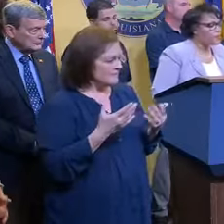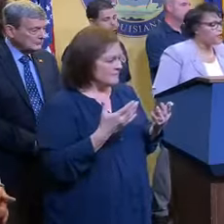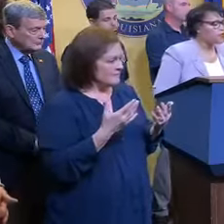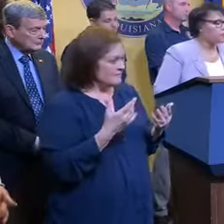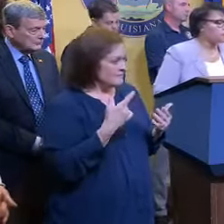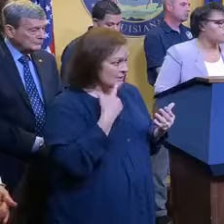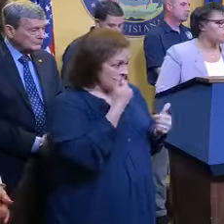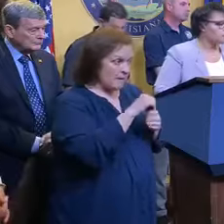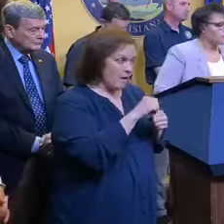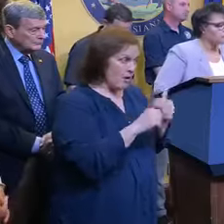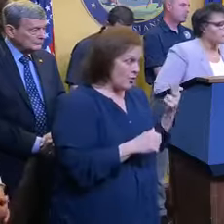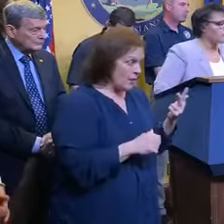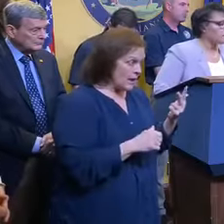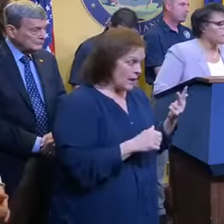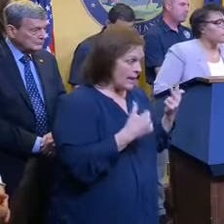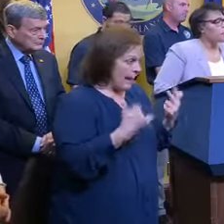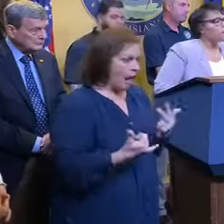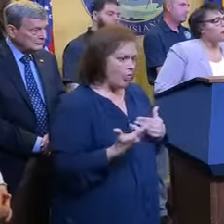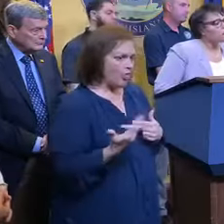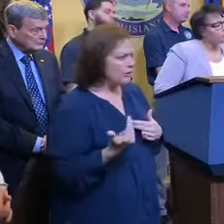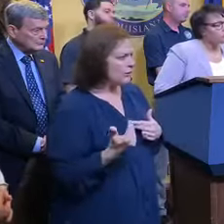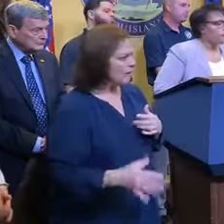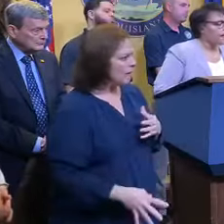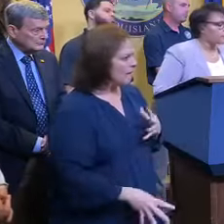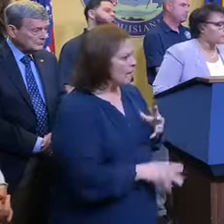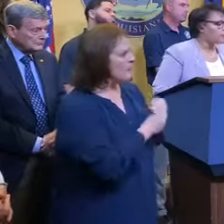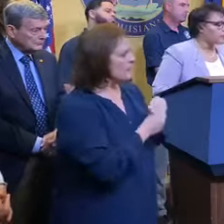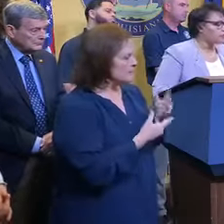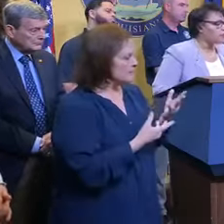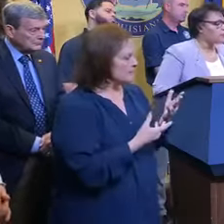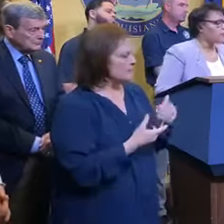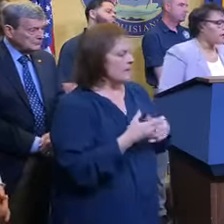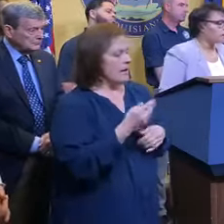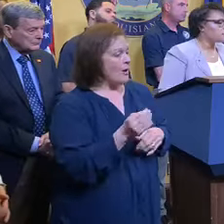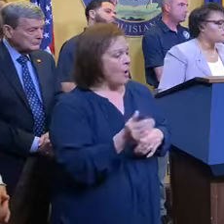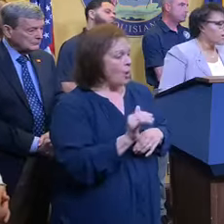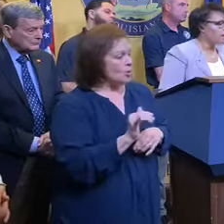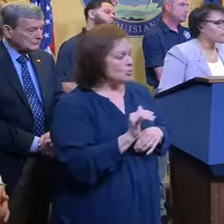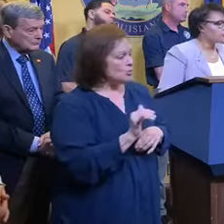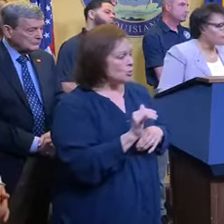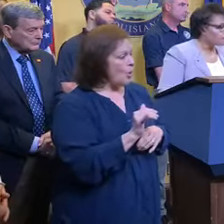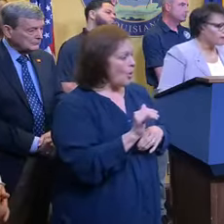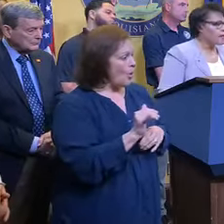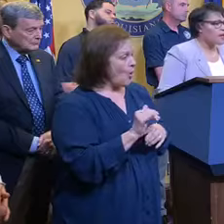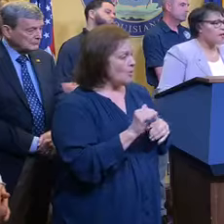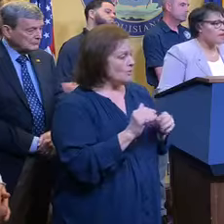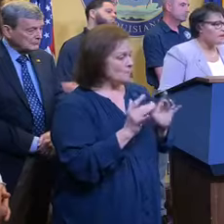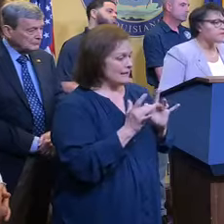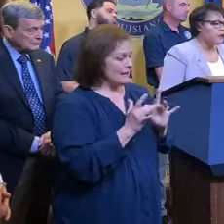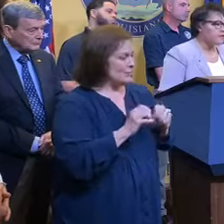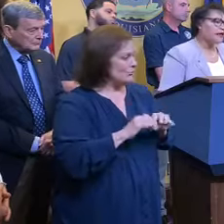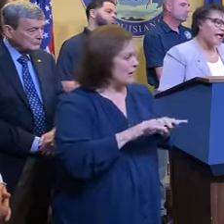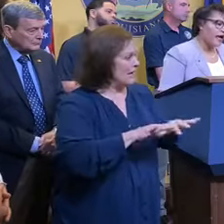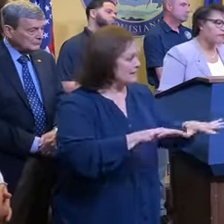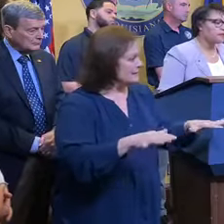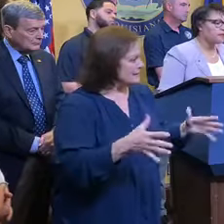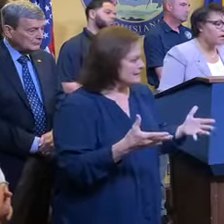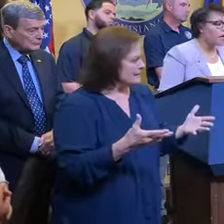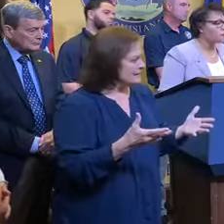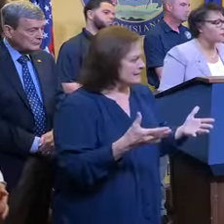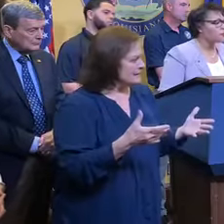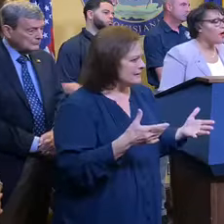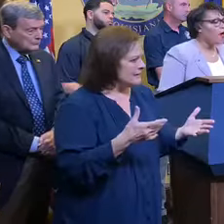from 3 to 13 in the state, but also as it relates to the contact tracing. That's something that has